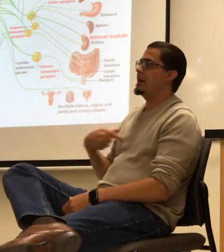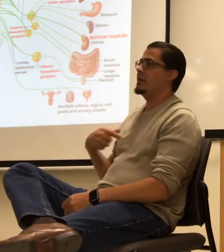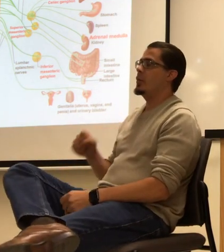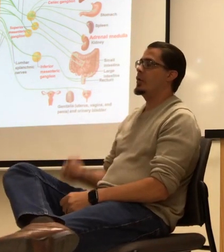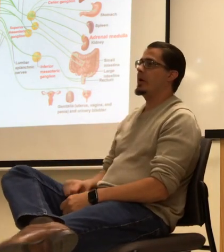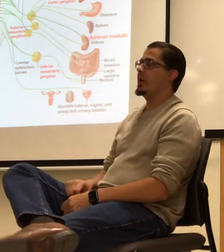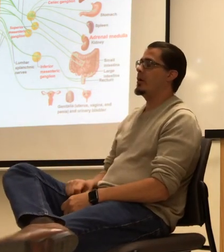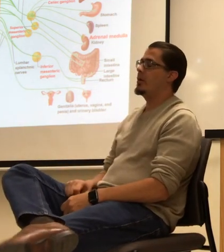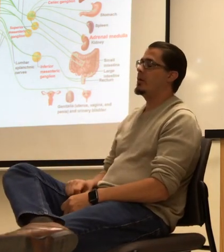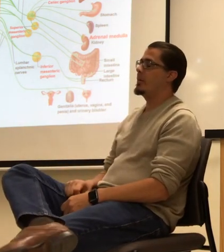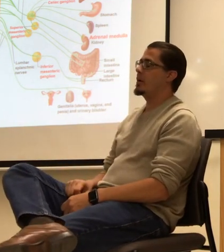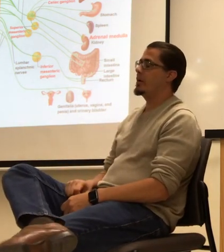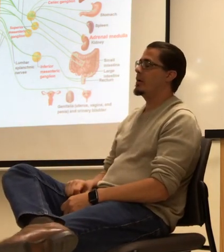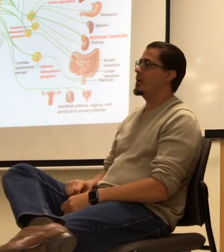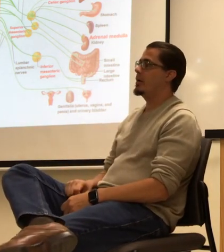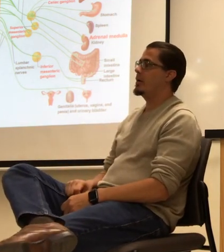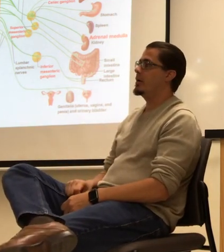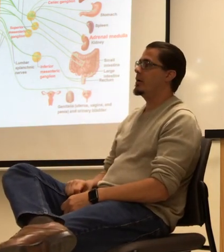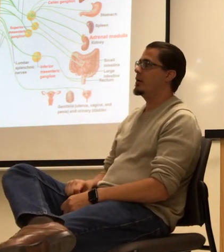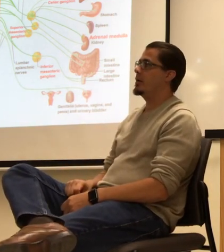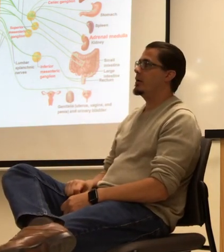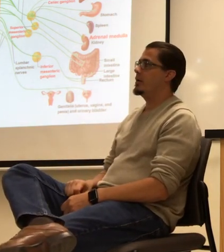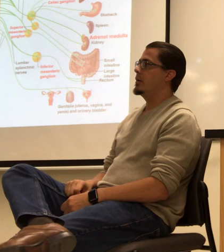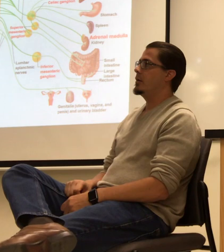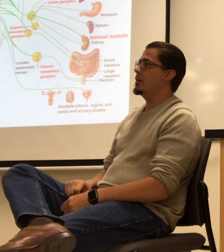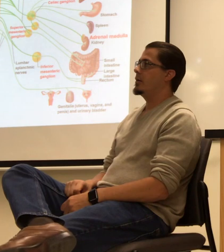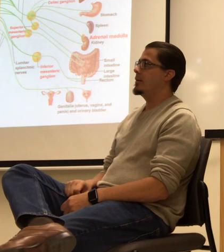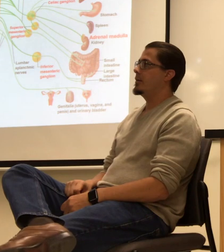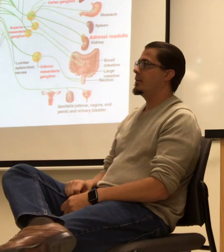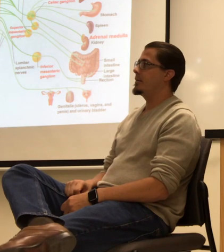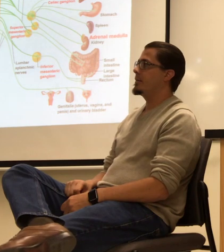Actually, I don't think it's hyphenated, just one word, prevertebral.